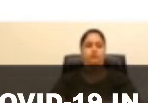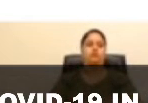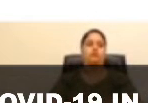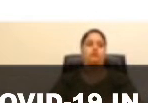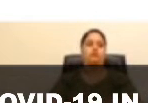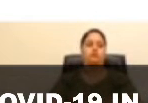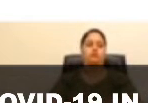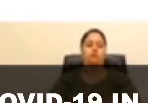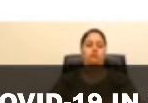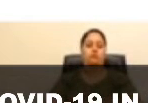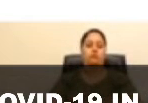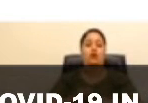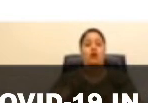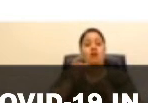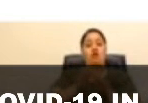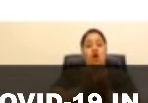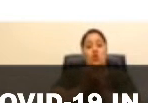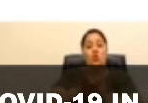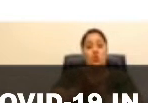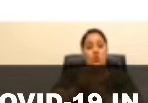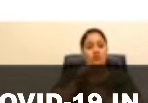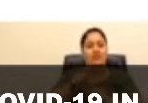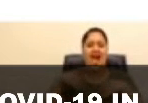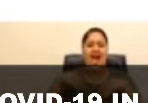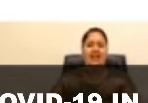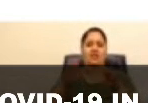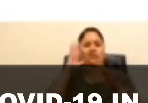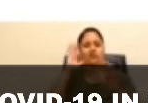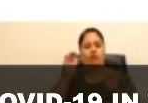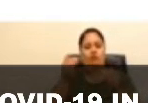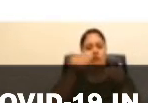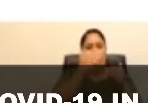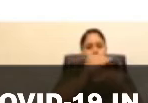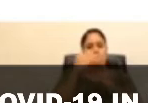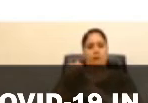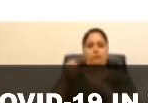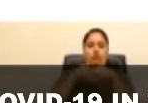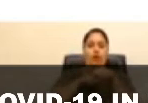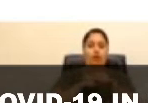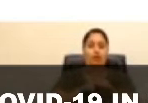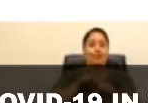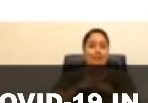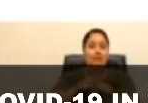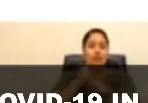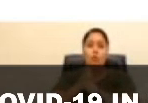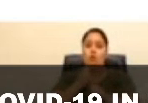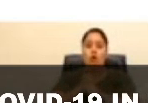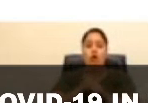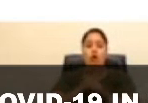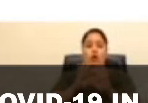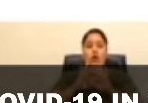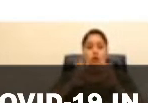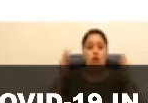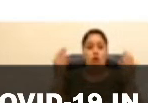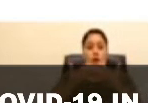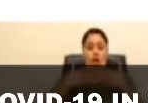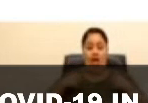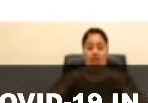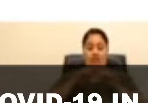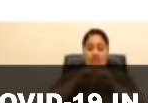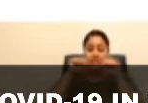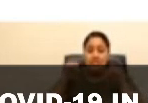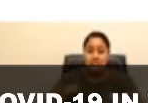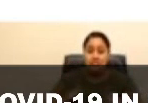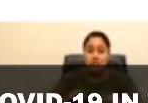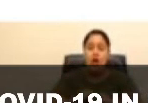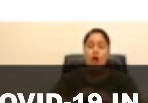The garden route has a very active containment strategy, which really works across both the whole of the health system, but also